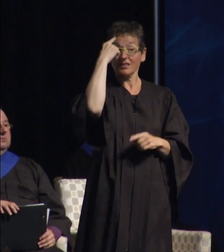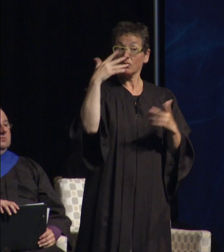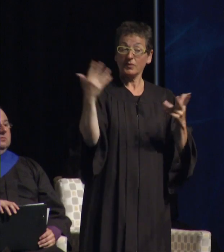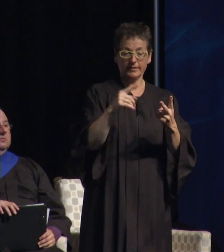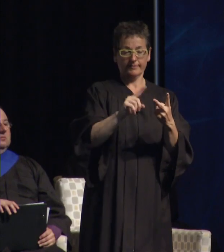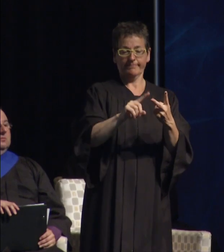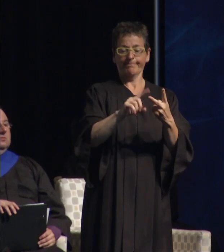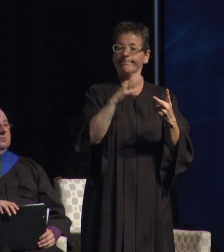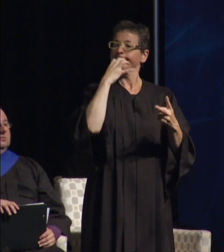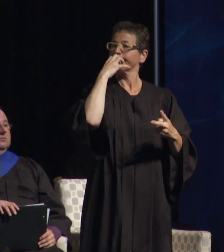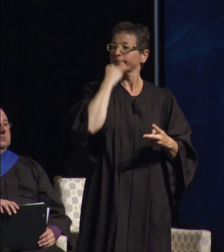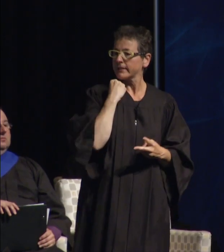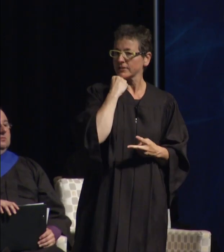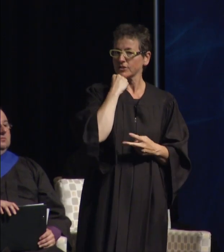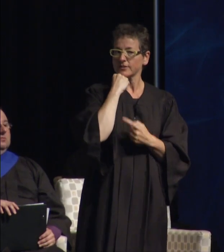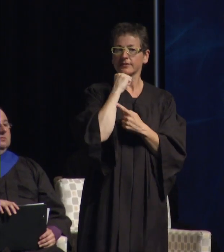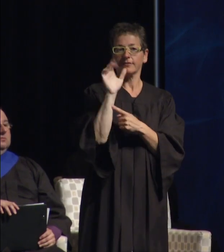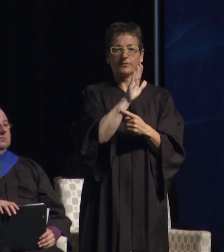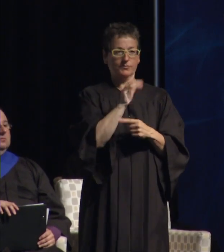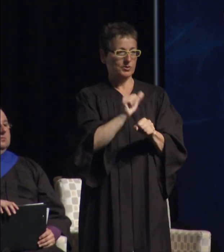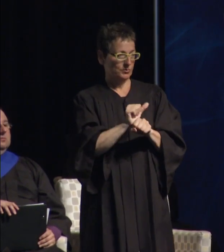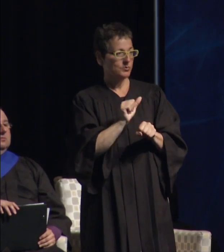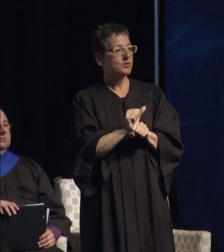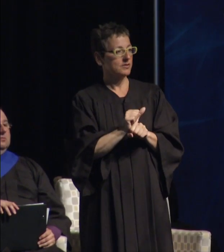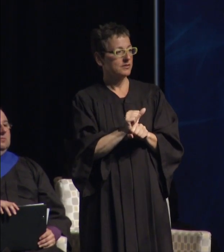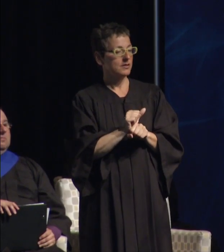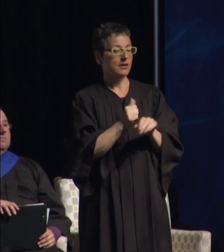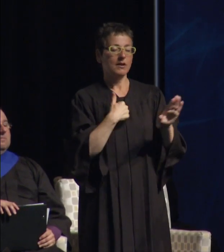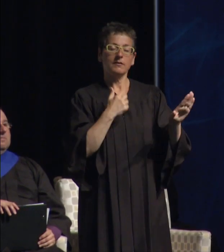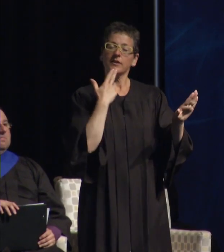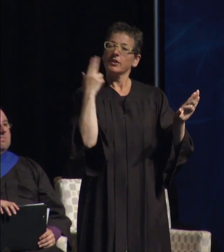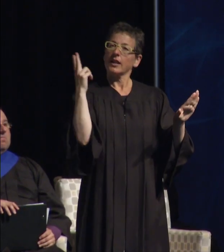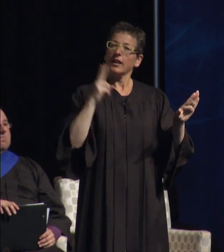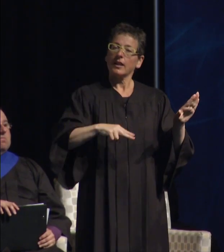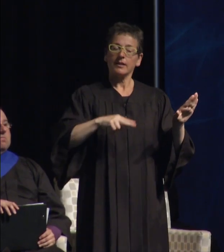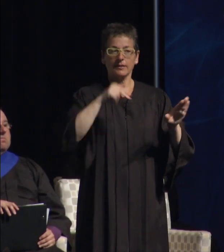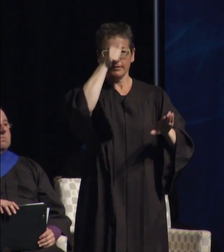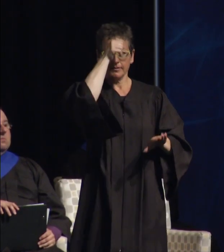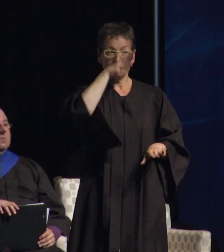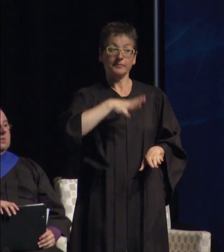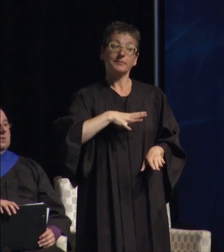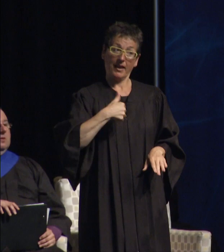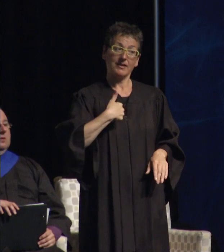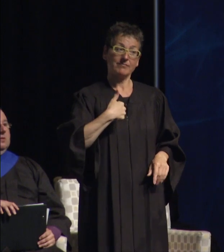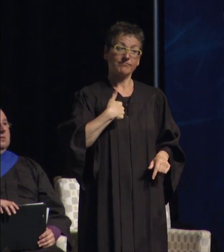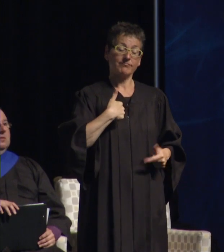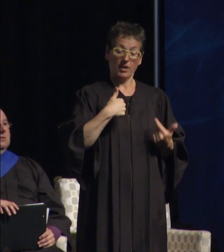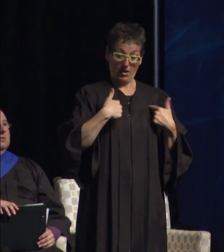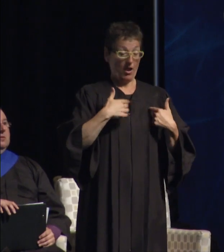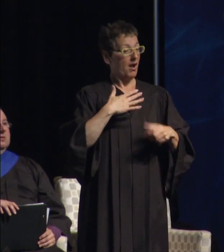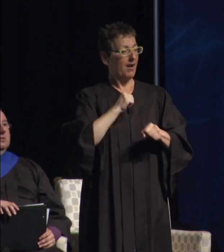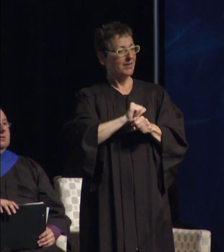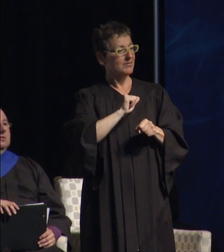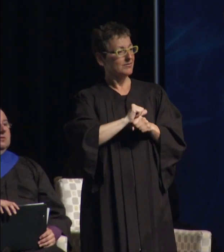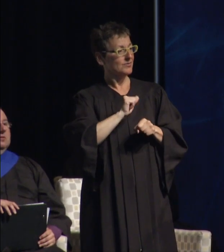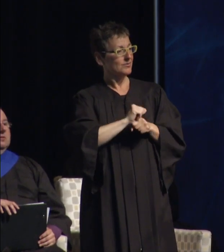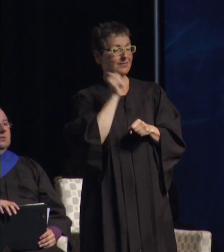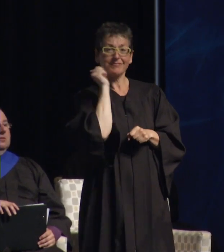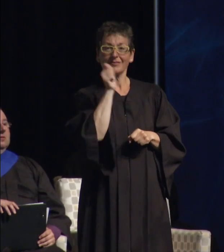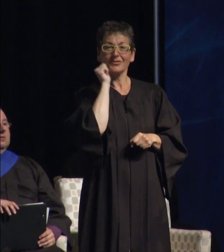we do. And you know, I'm a very, very lucky man. I get to do a job that I absolutely